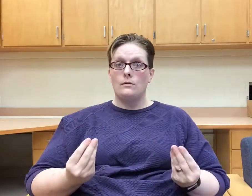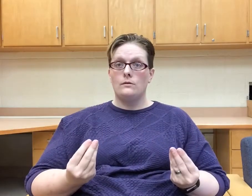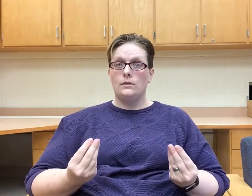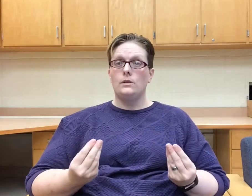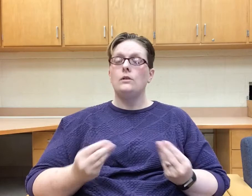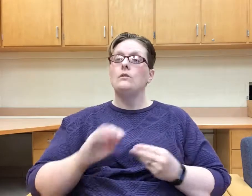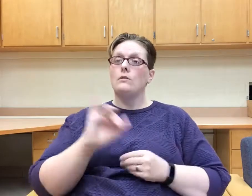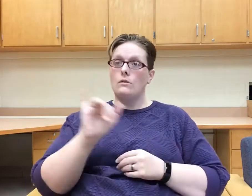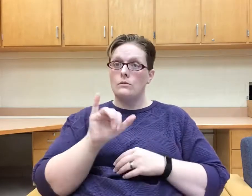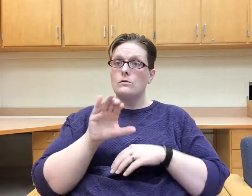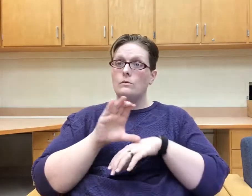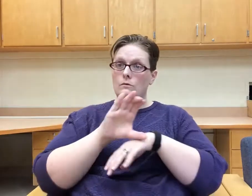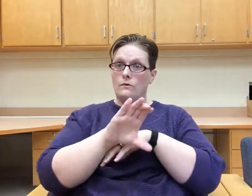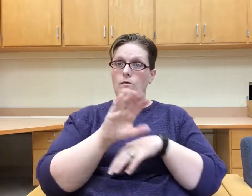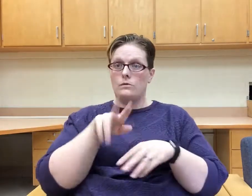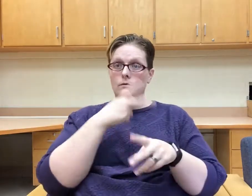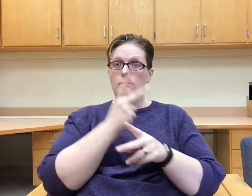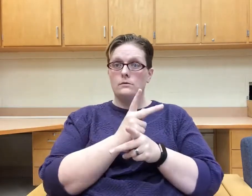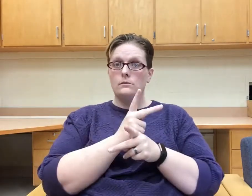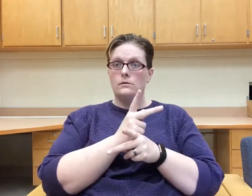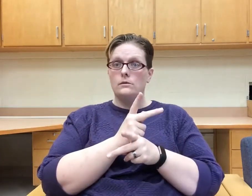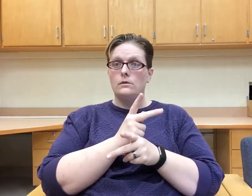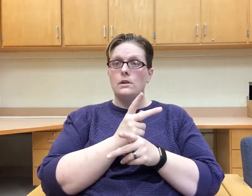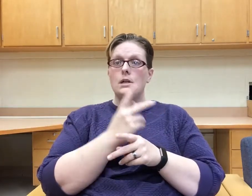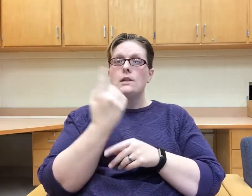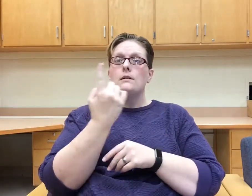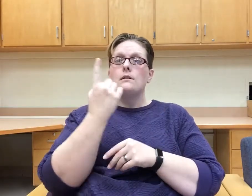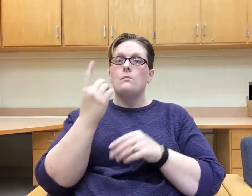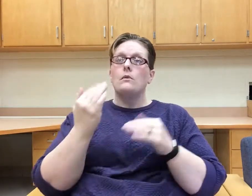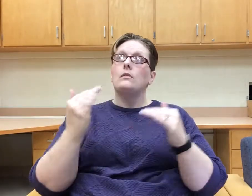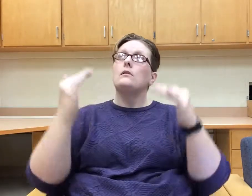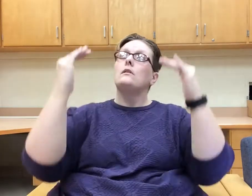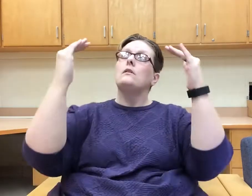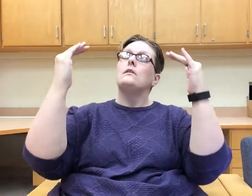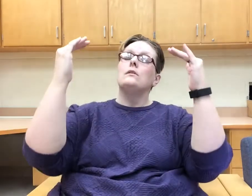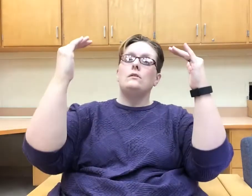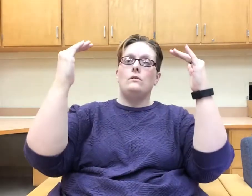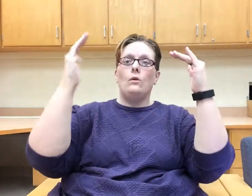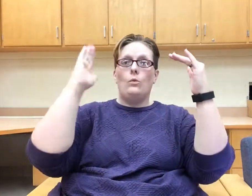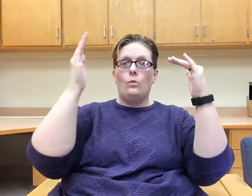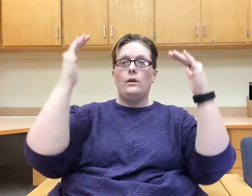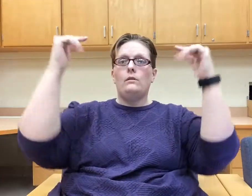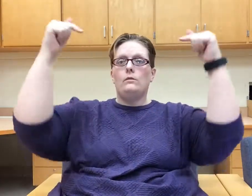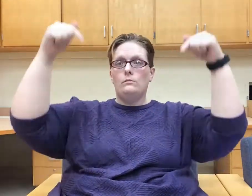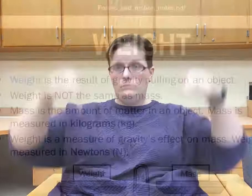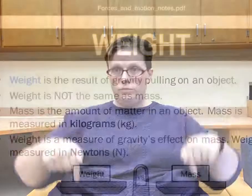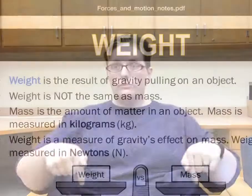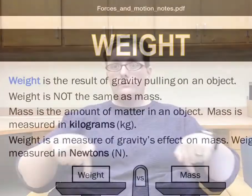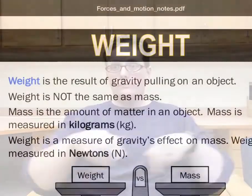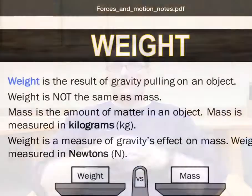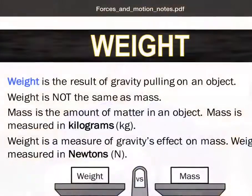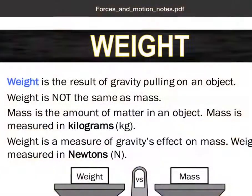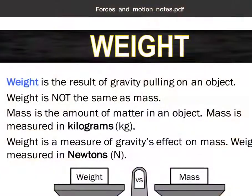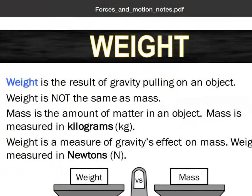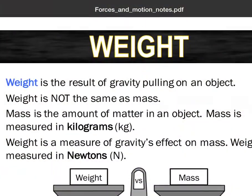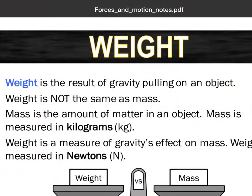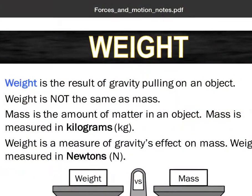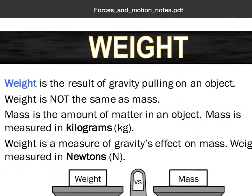The word gravity is also a kind of force. It means something is pulling it down.